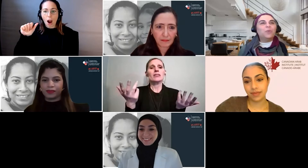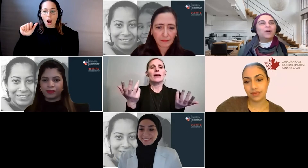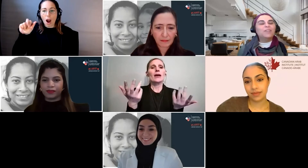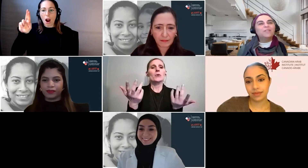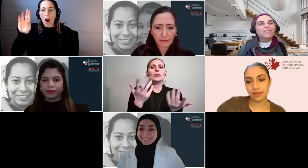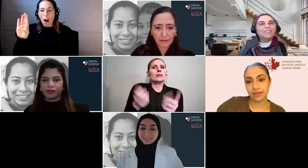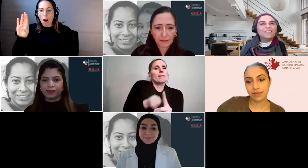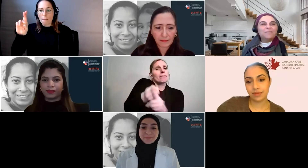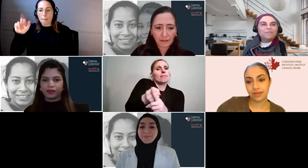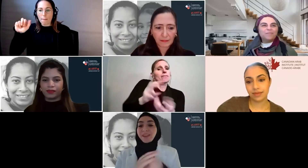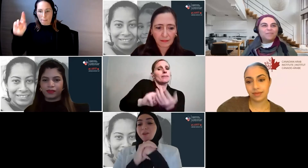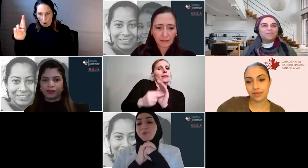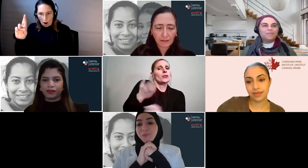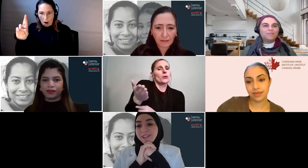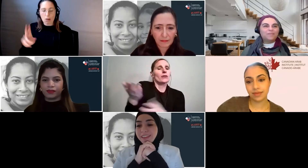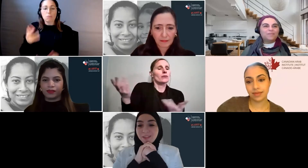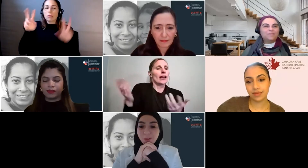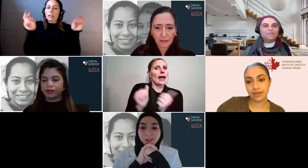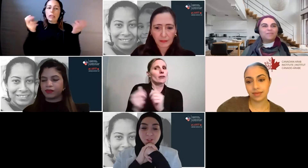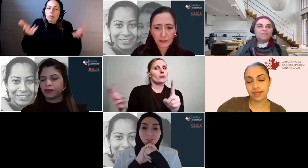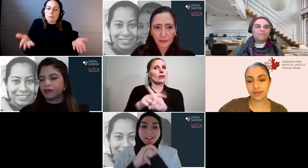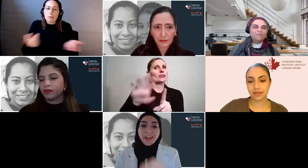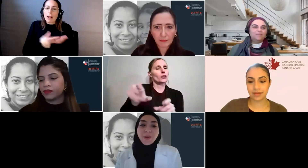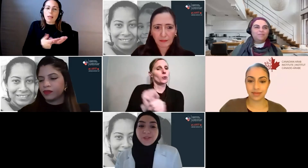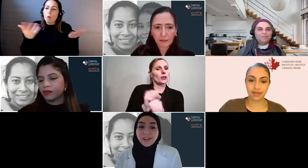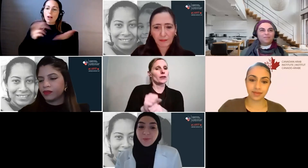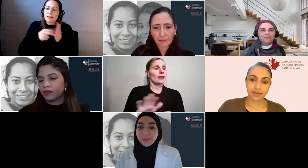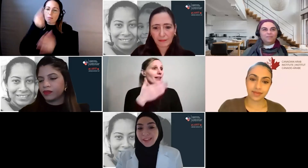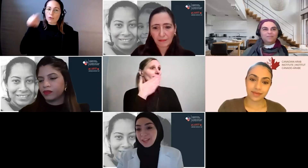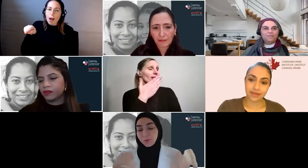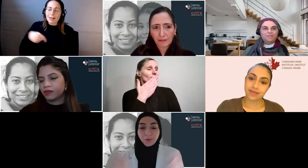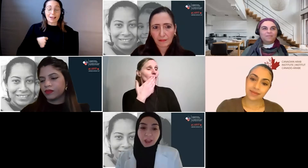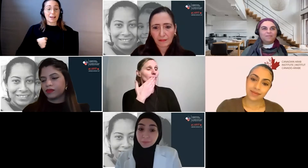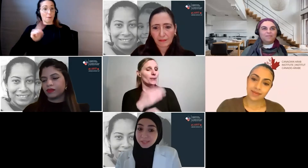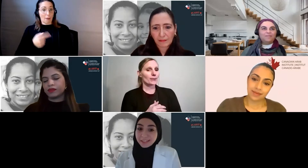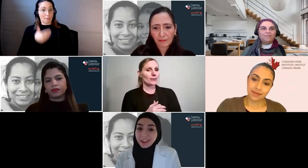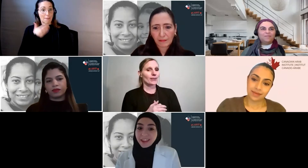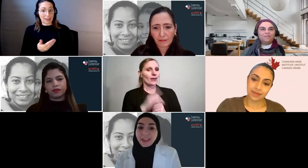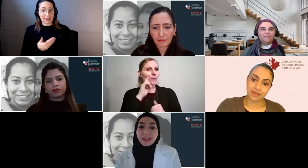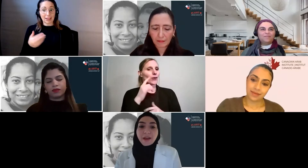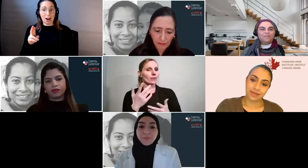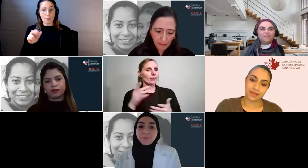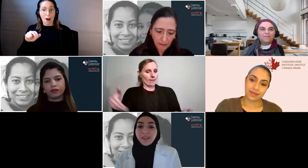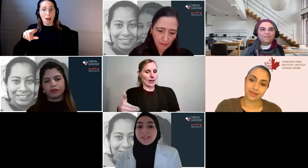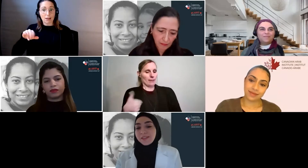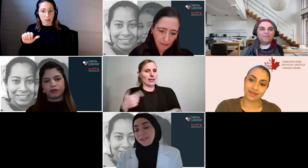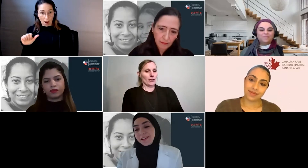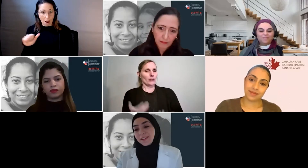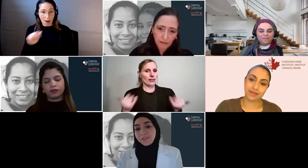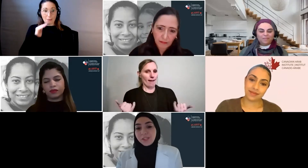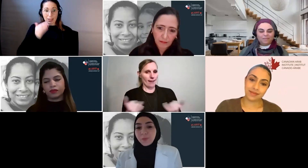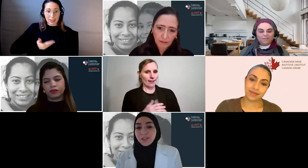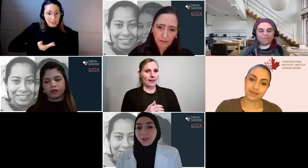to the work? First, thank you so much, Jania. I want to start with thanking you for having me today. It's